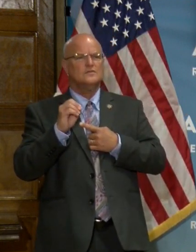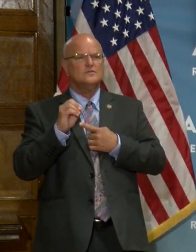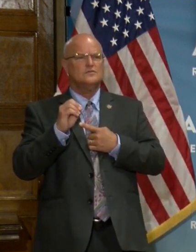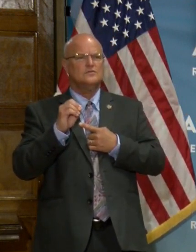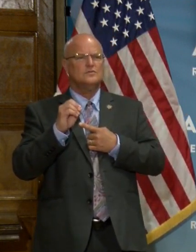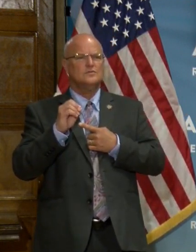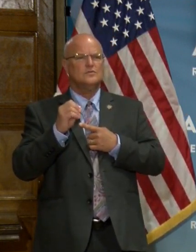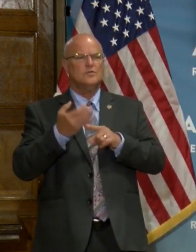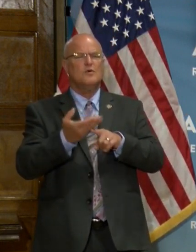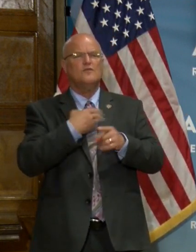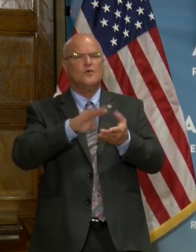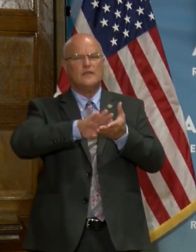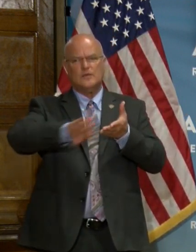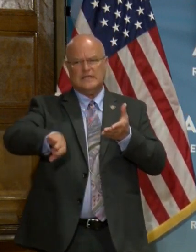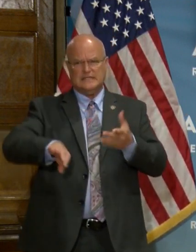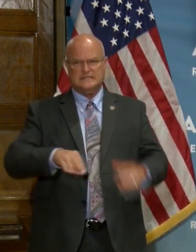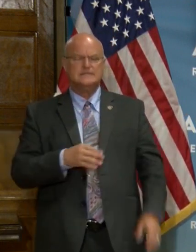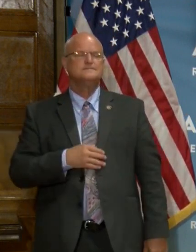Before they release detainees.